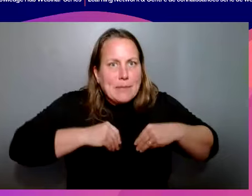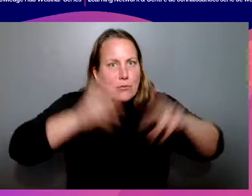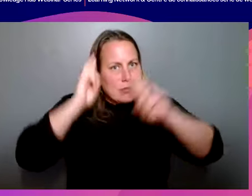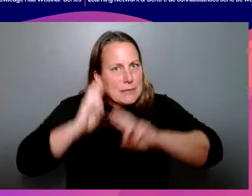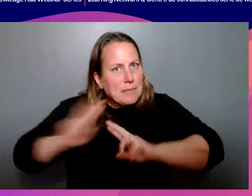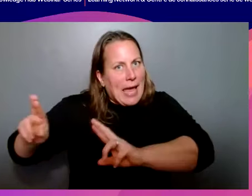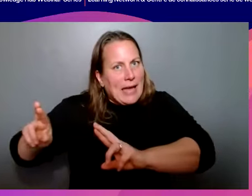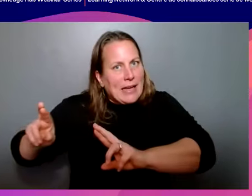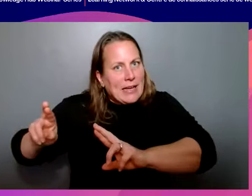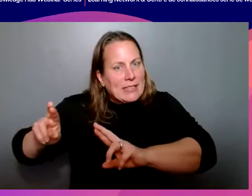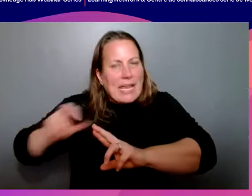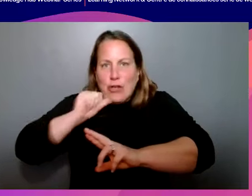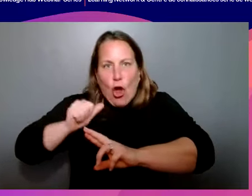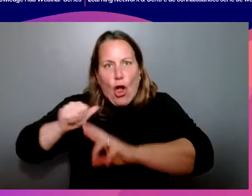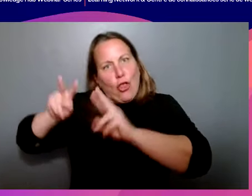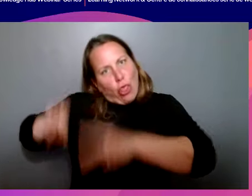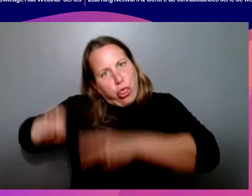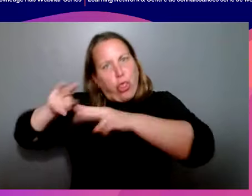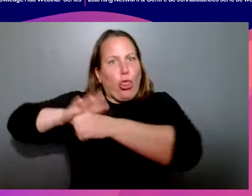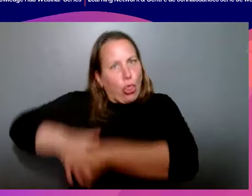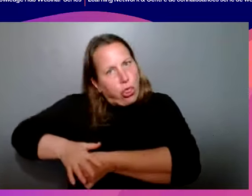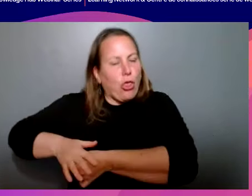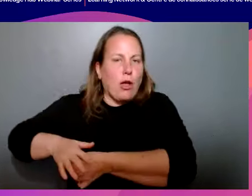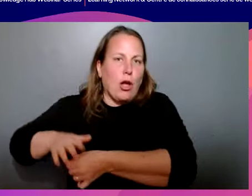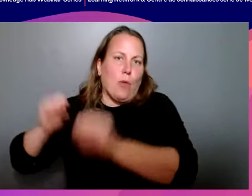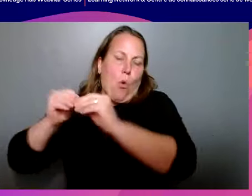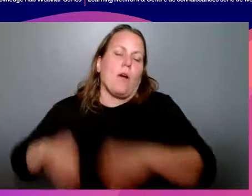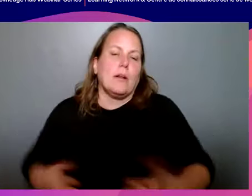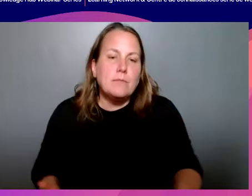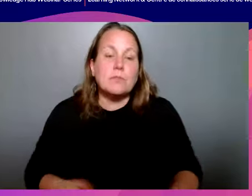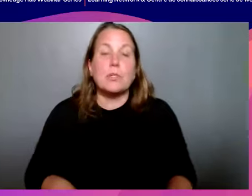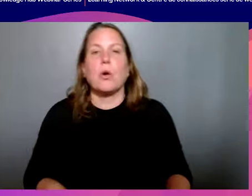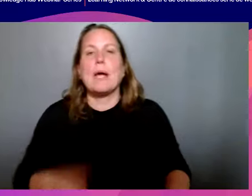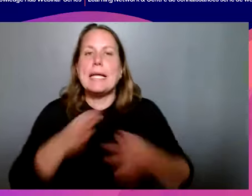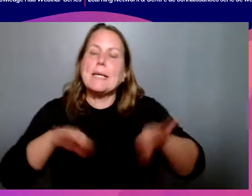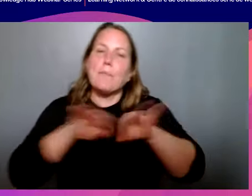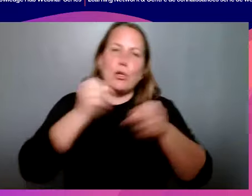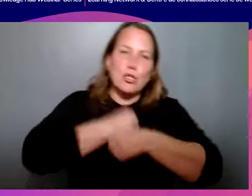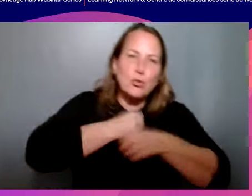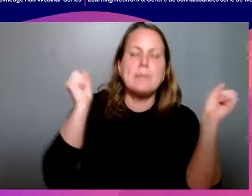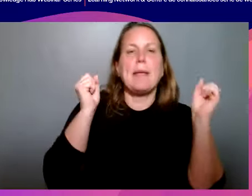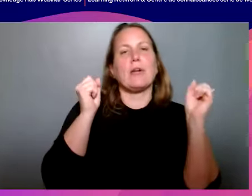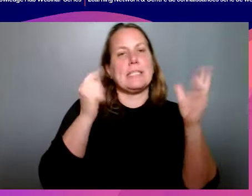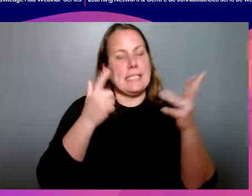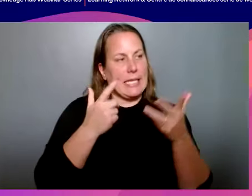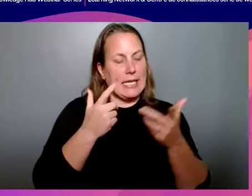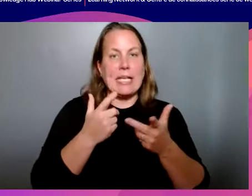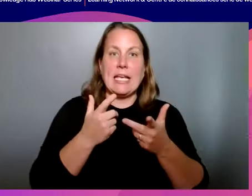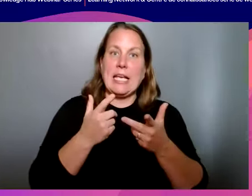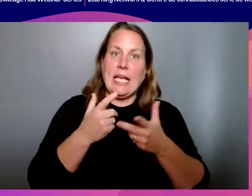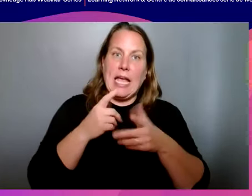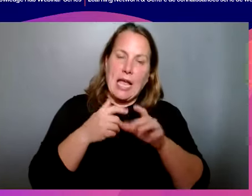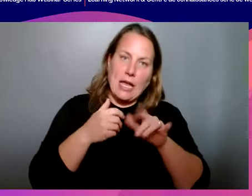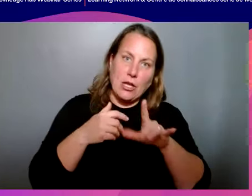them. Trust and transparency is about fostering open communication, confidentiality,